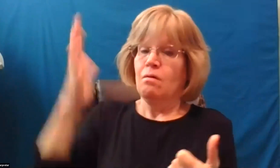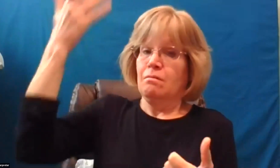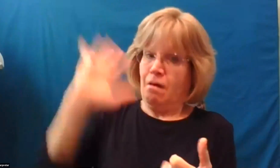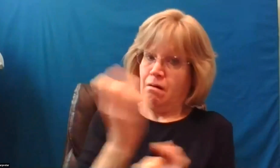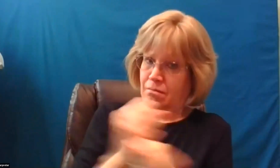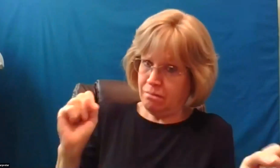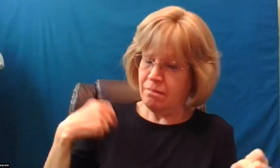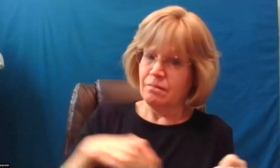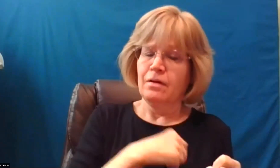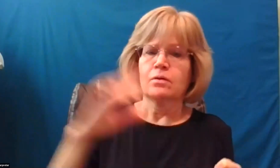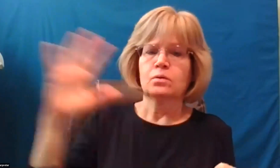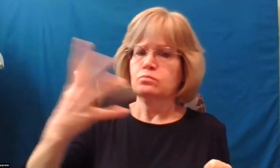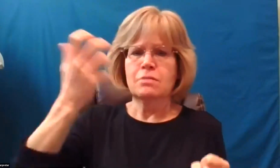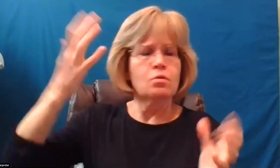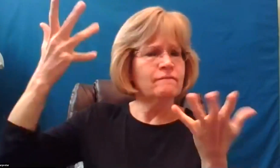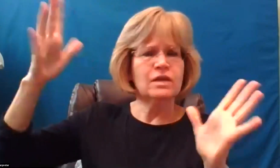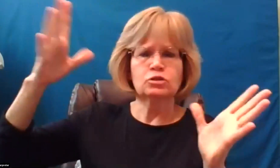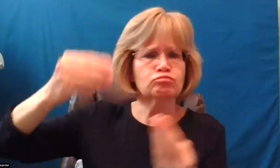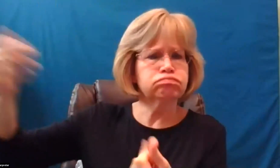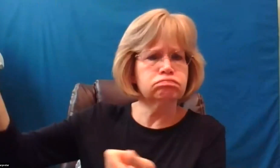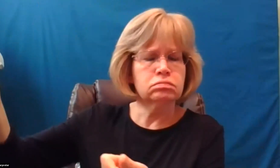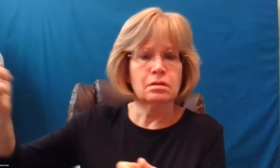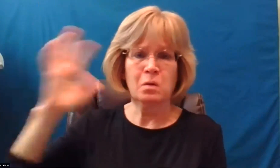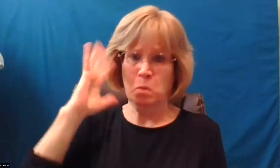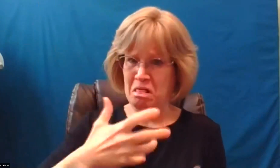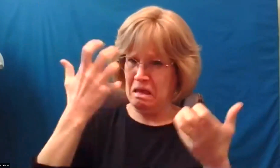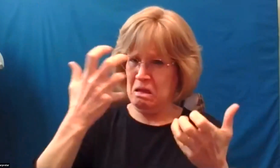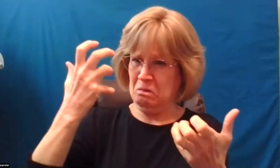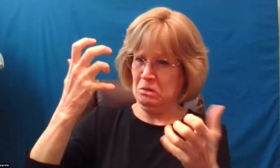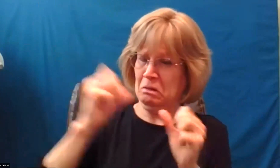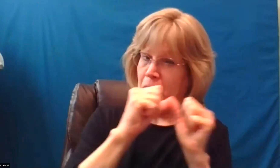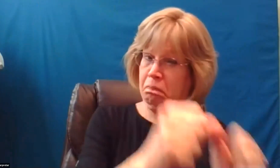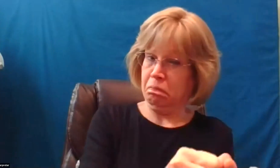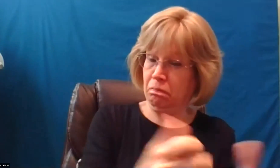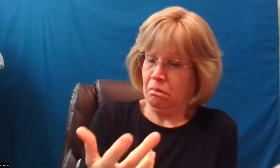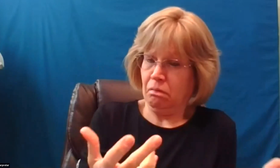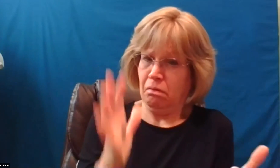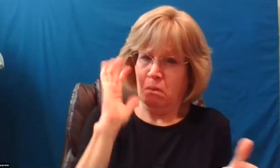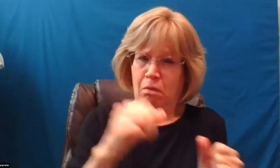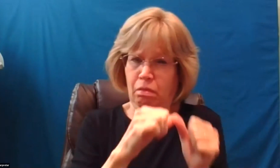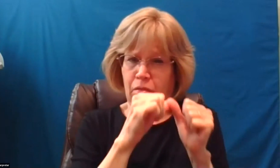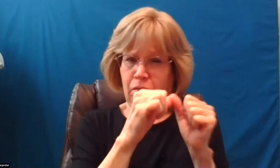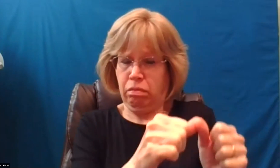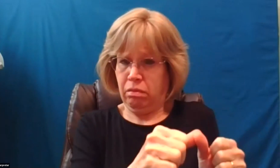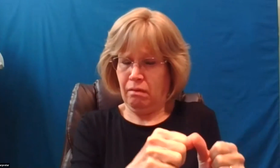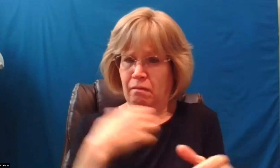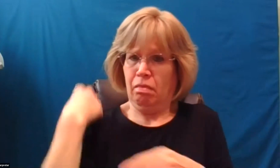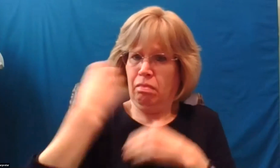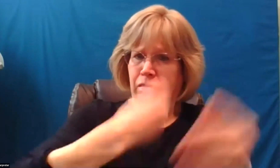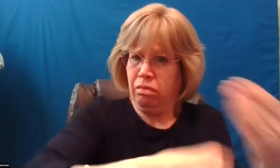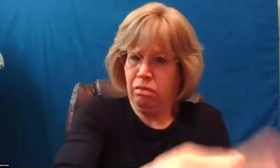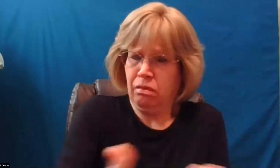and put away your indignation toward us. Will you be angry with us forever? Will you prolong your anger to all